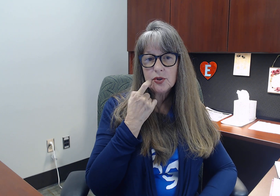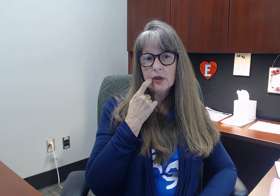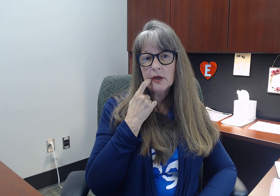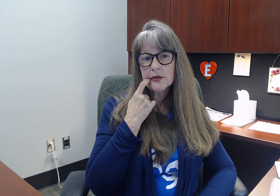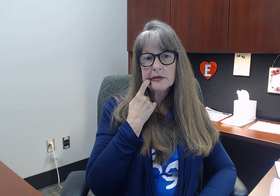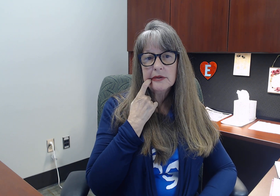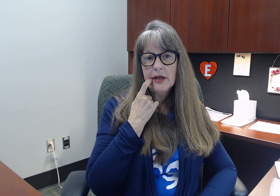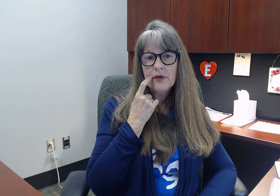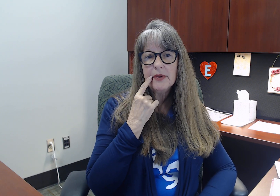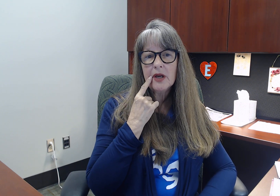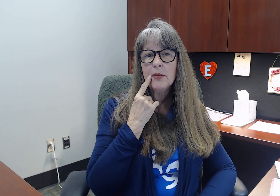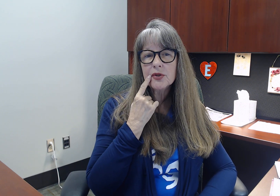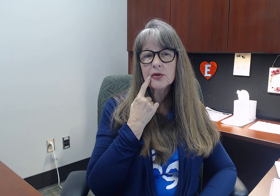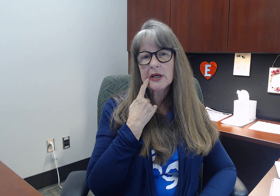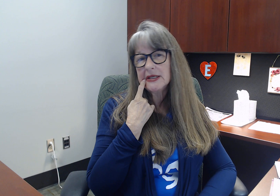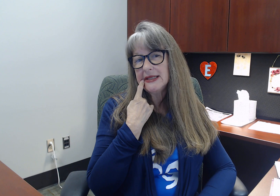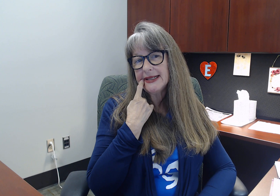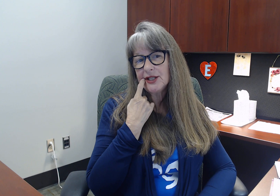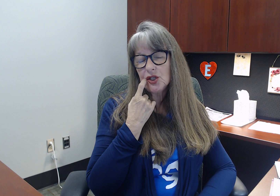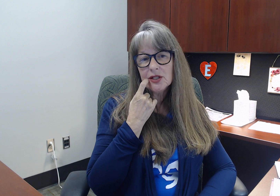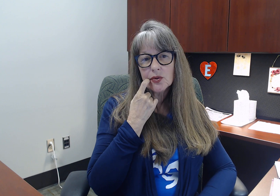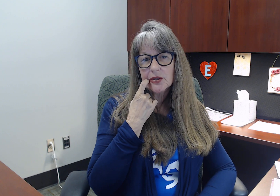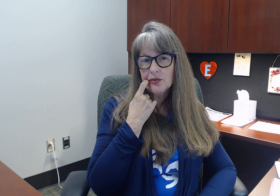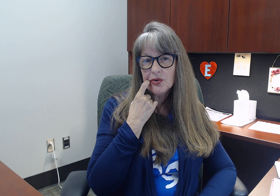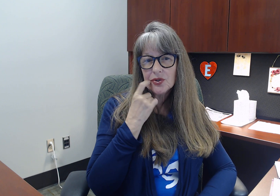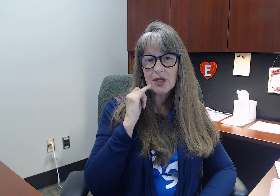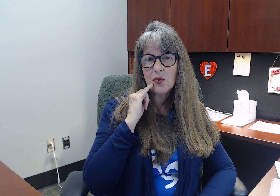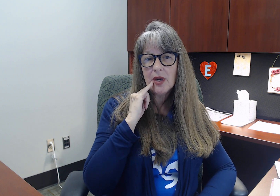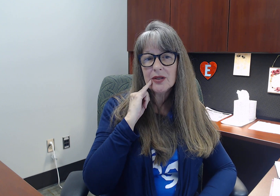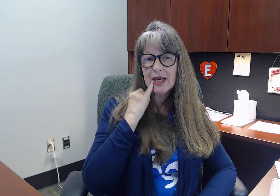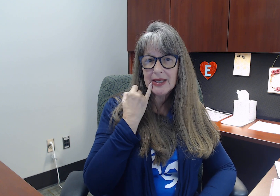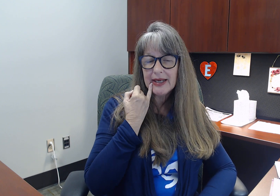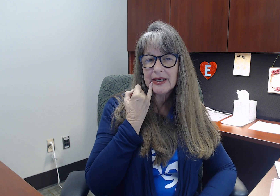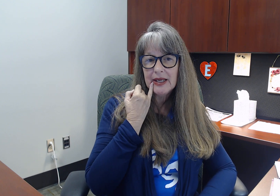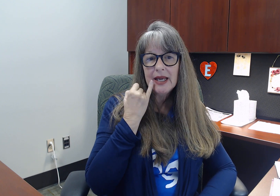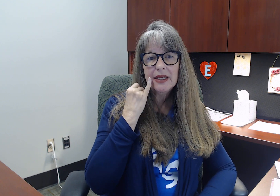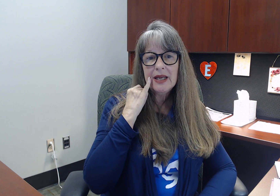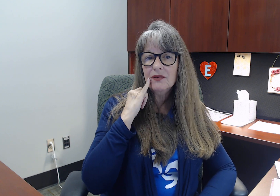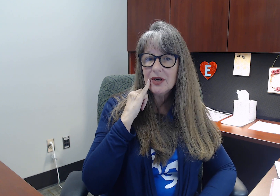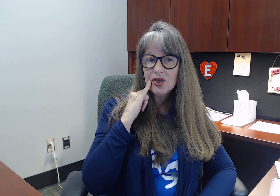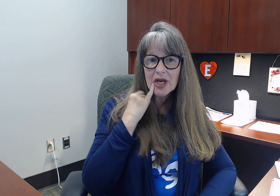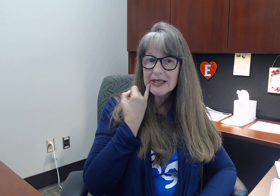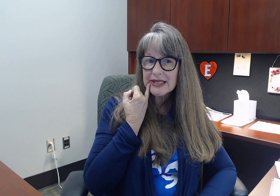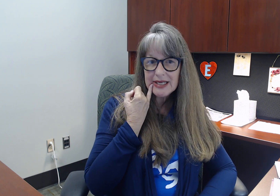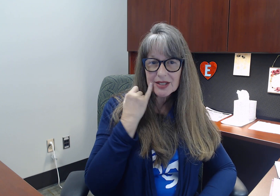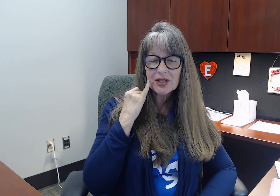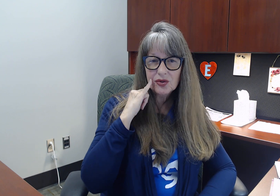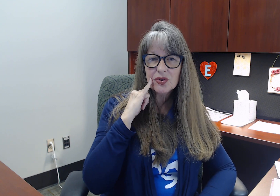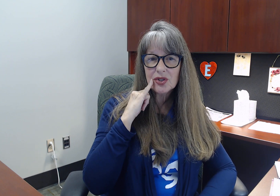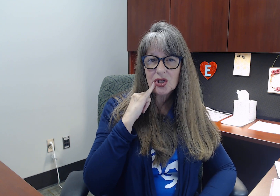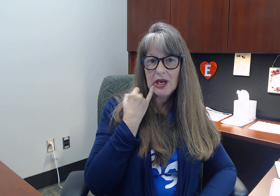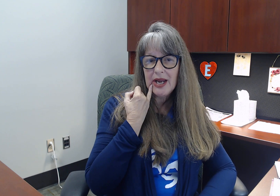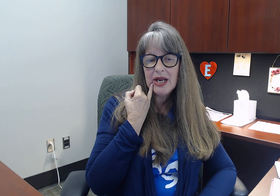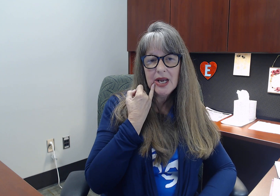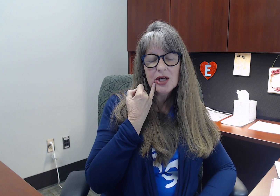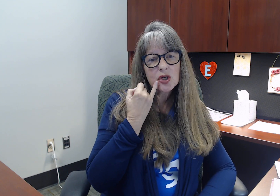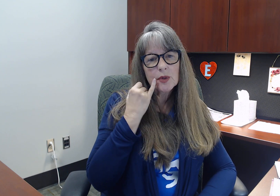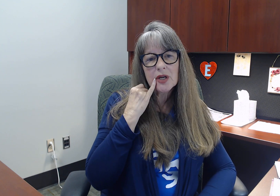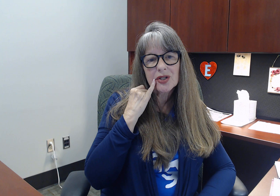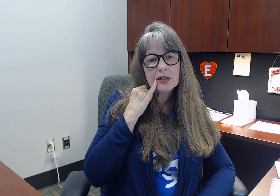also do envy, but it almost looks like addiction, so I don't use it that way. I like envy, jealousy. I still use the J just because it's, to